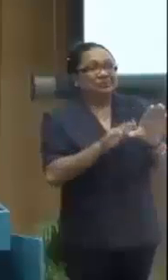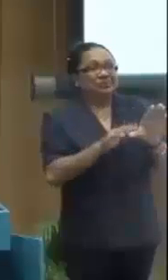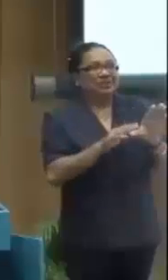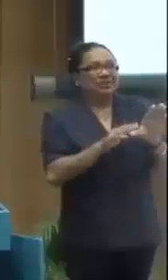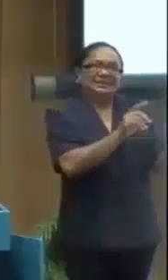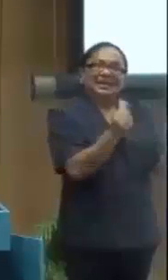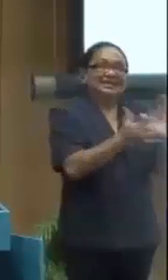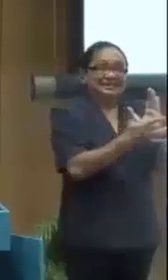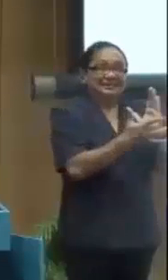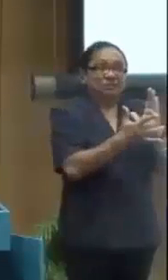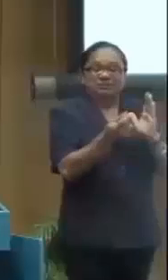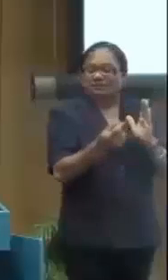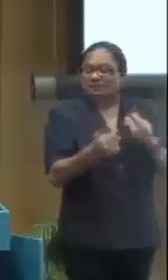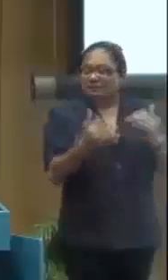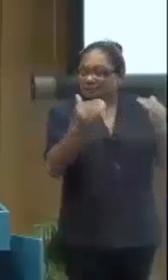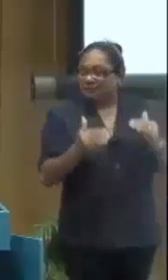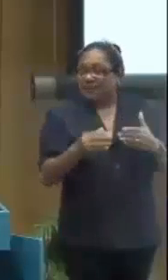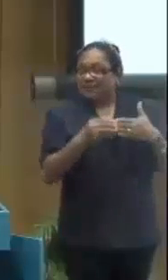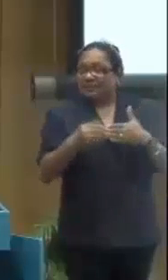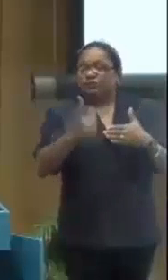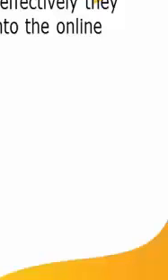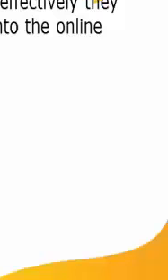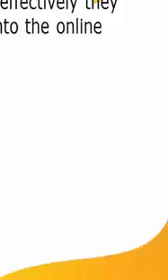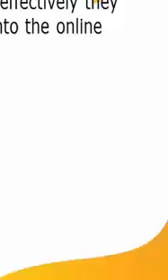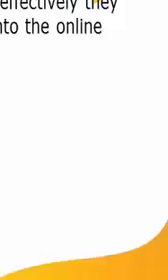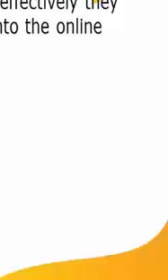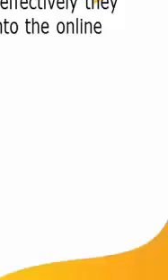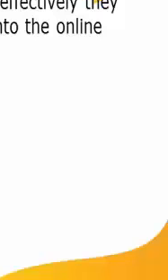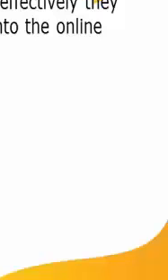Next is leading the use of social media,